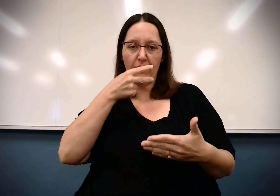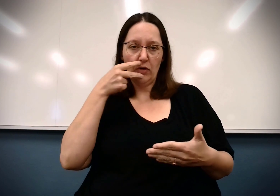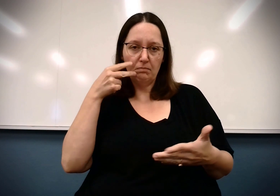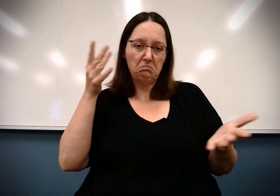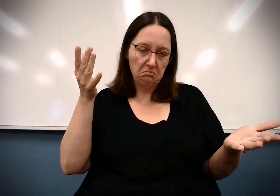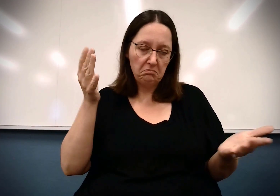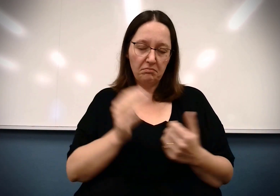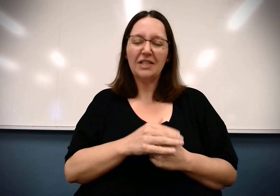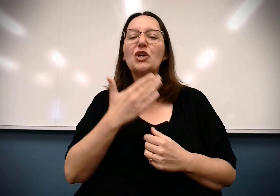verb.